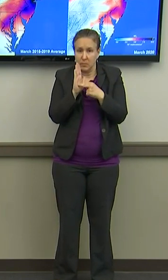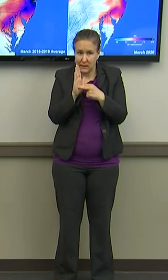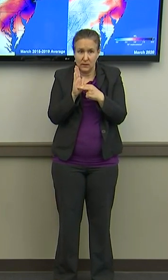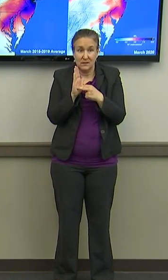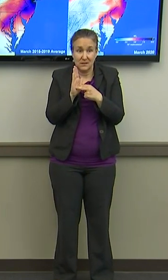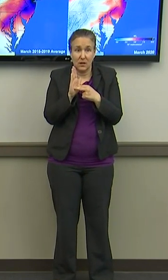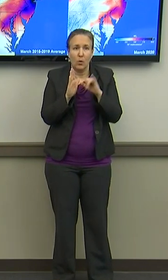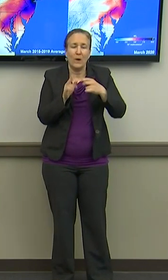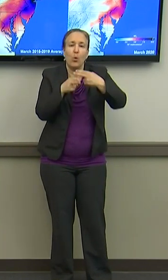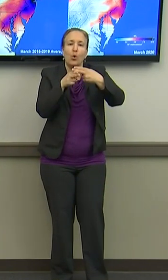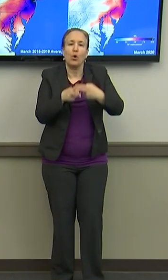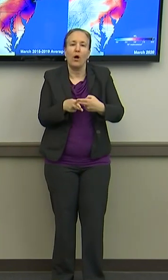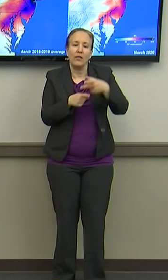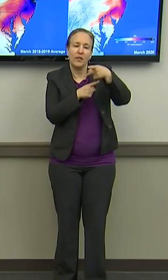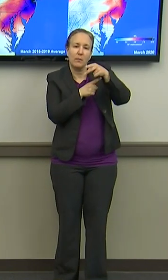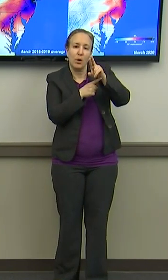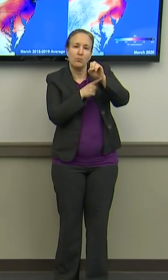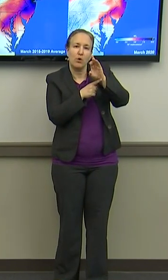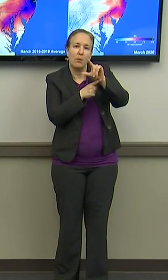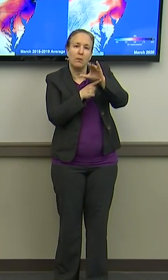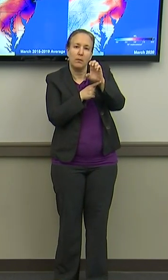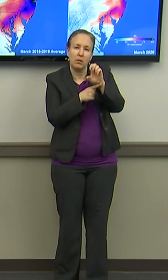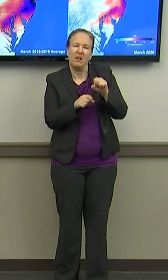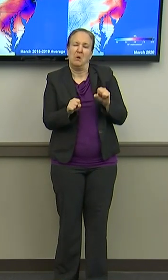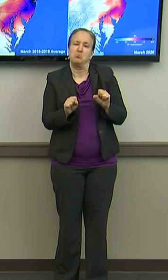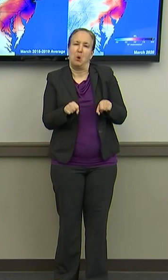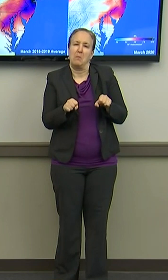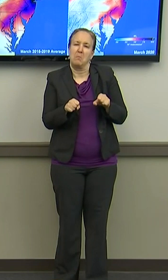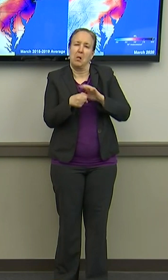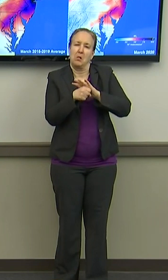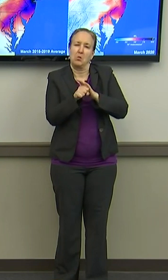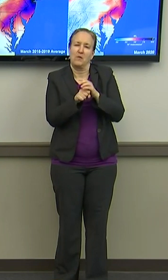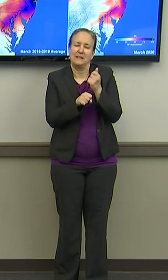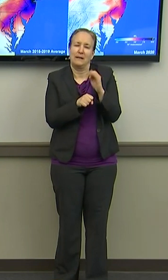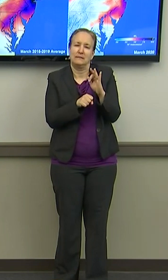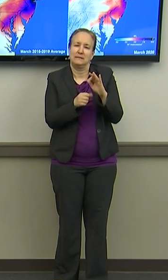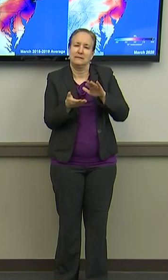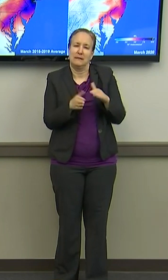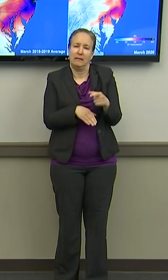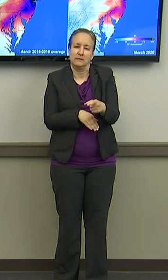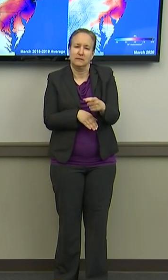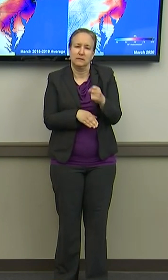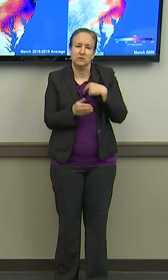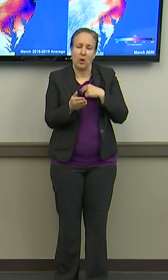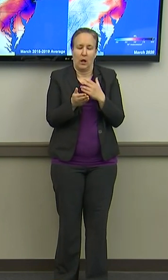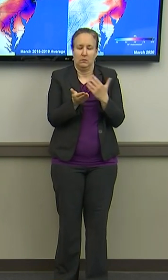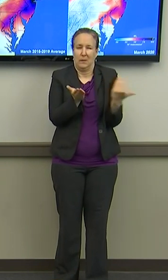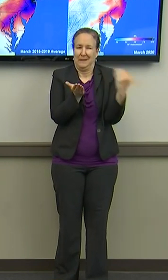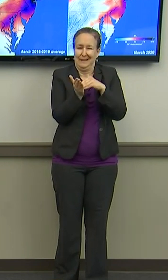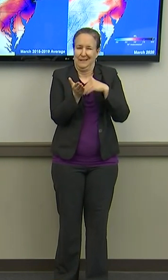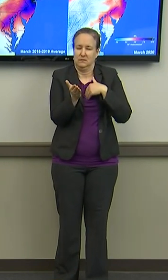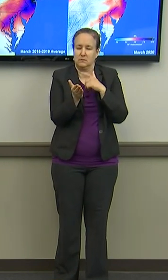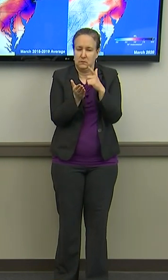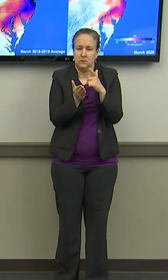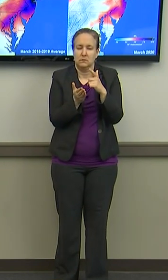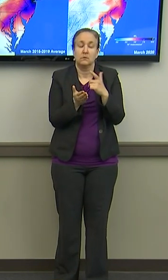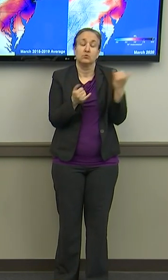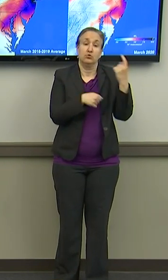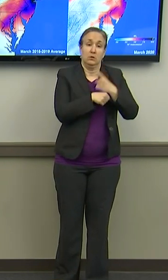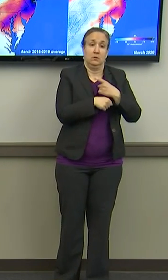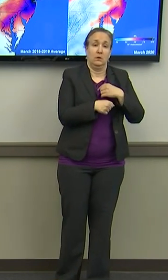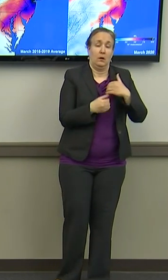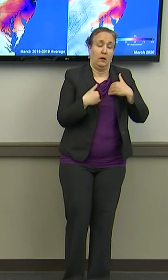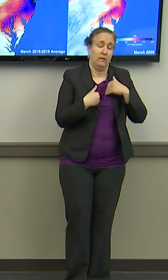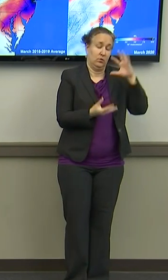these probable COVID-19 deaths. So I'm going to recap here. We have 100 today. We have